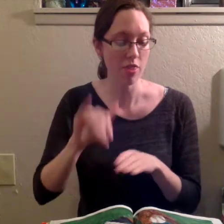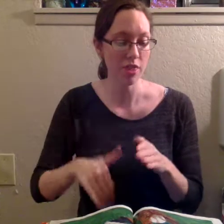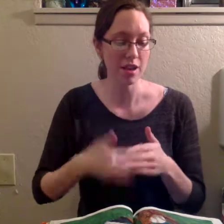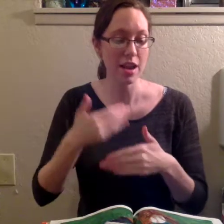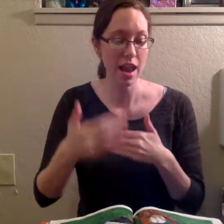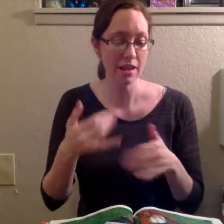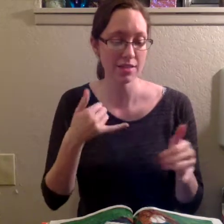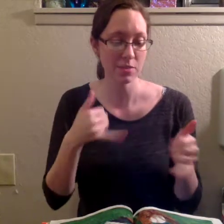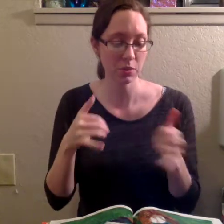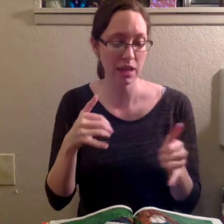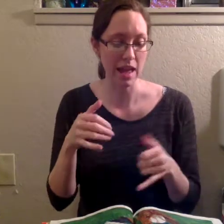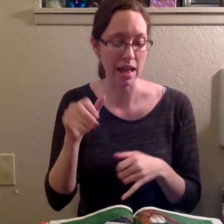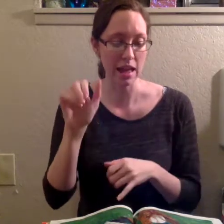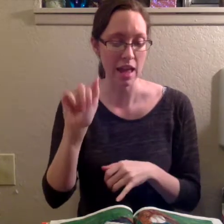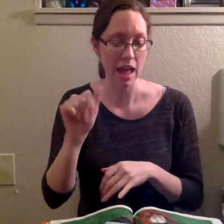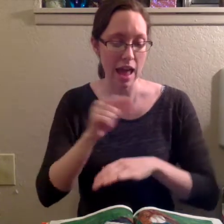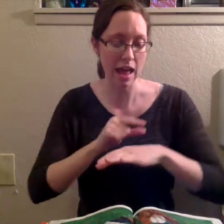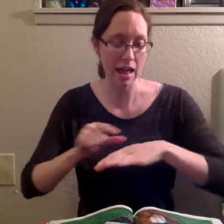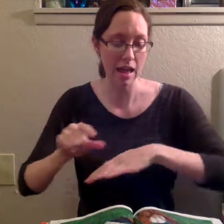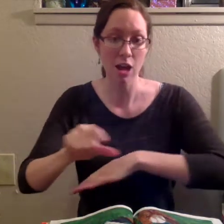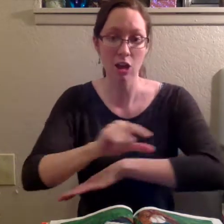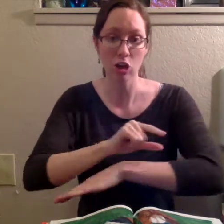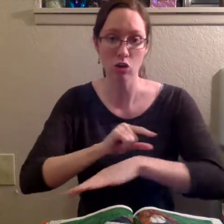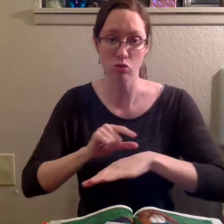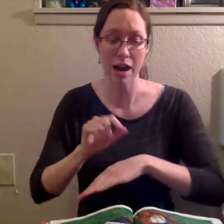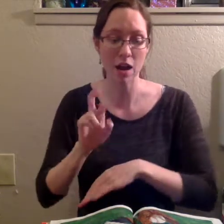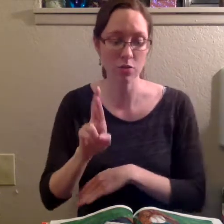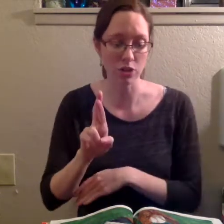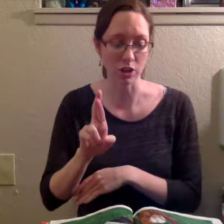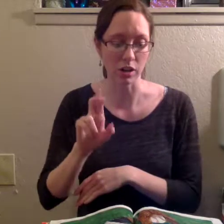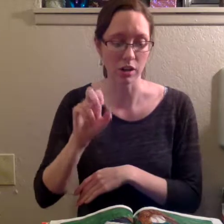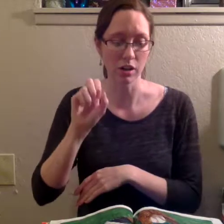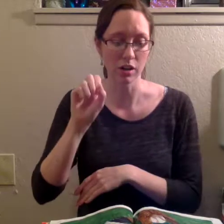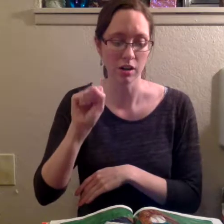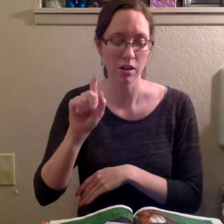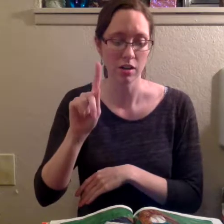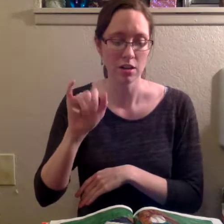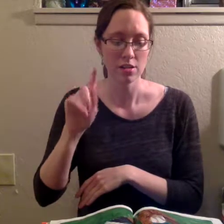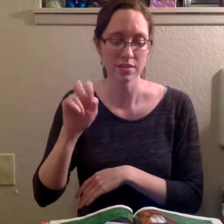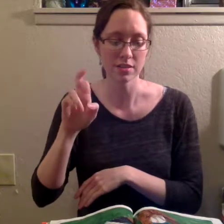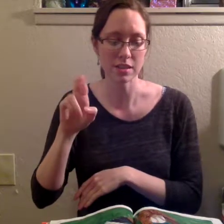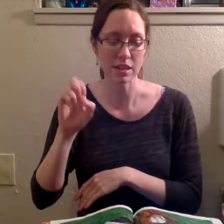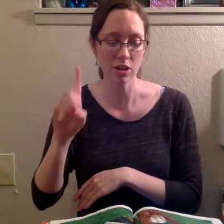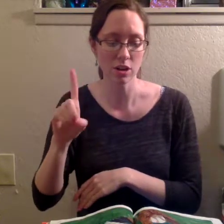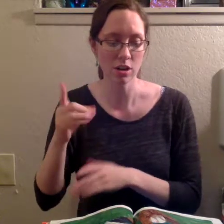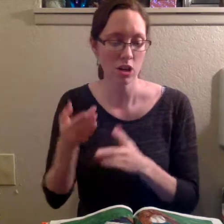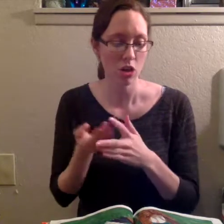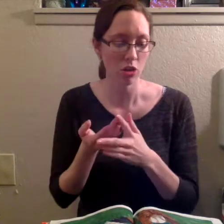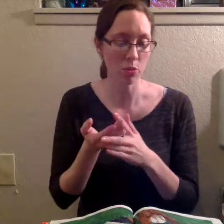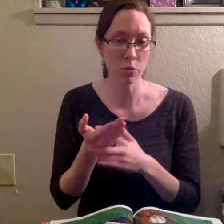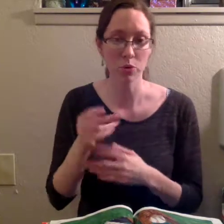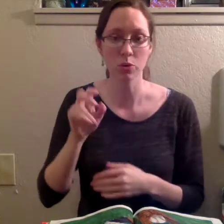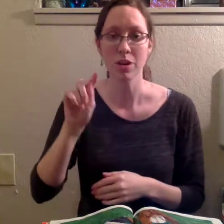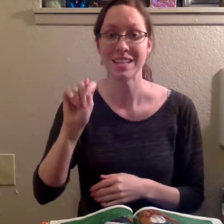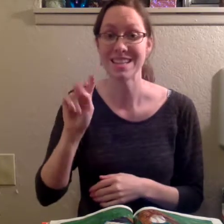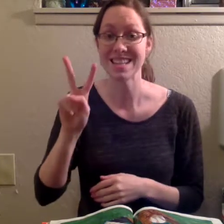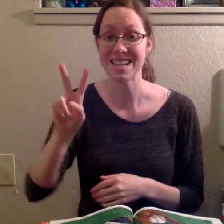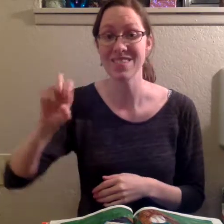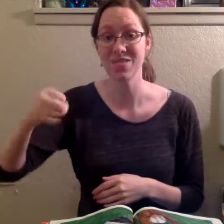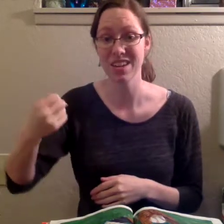the next play, a grounder skittered through